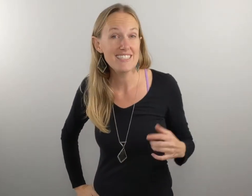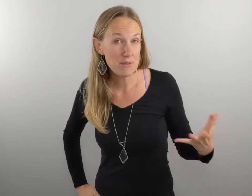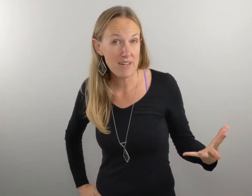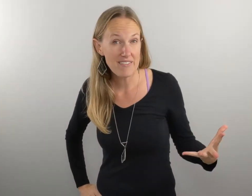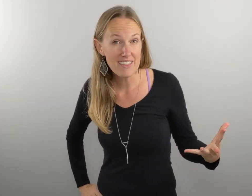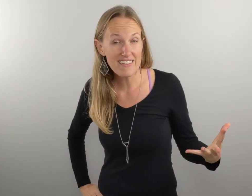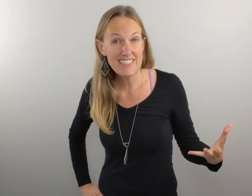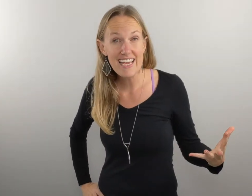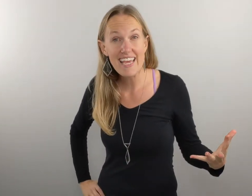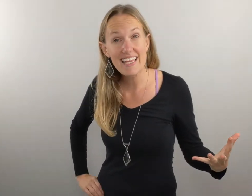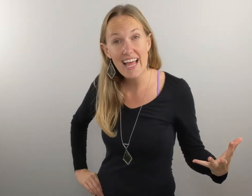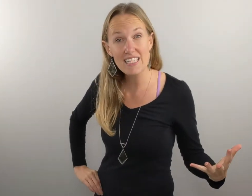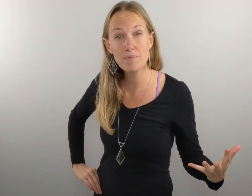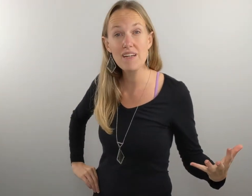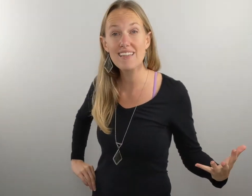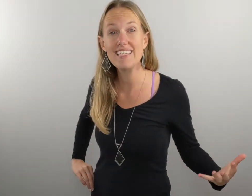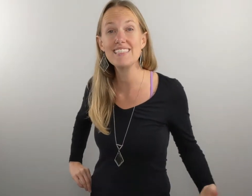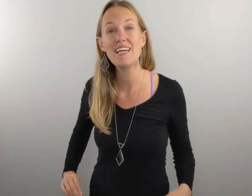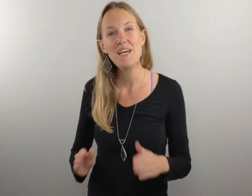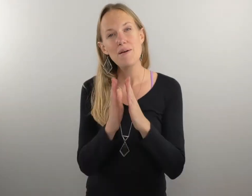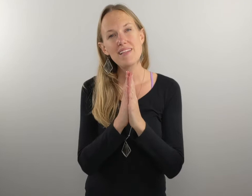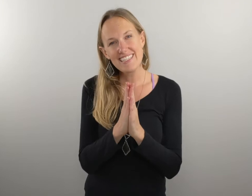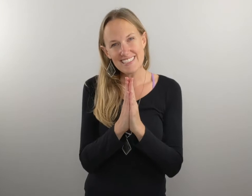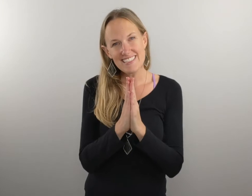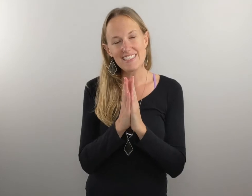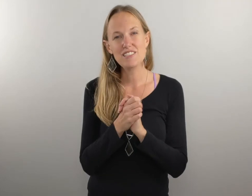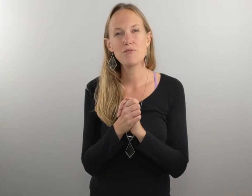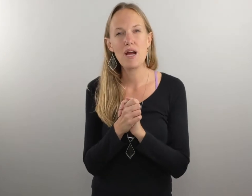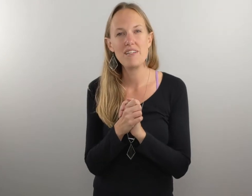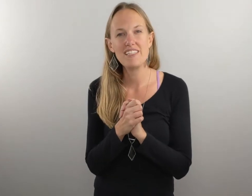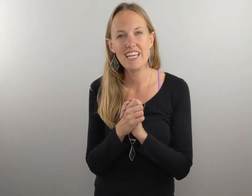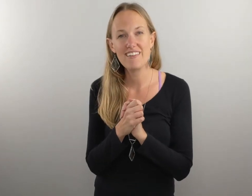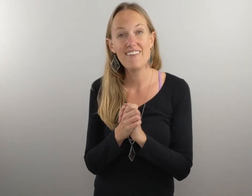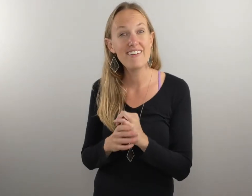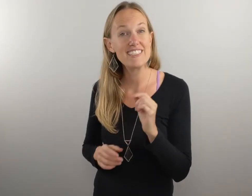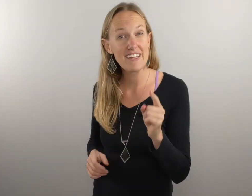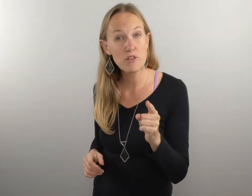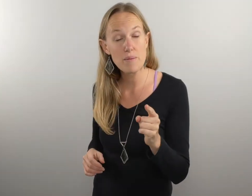to print out the lyrics. And last but not least, please consider subscribing to the channel or check out the